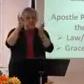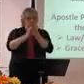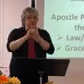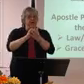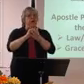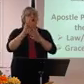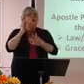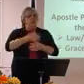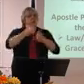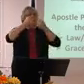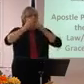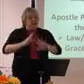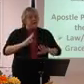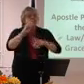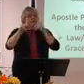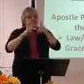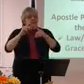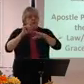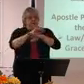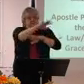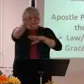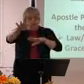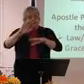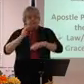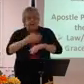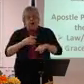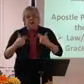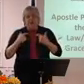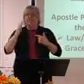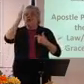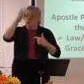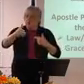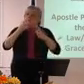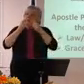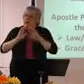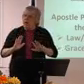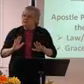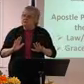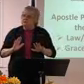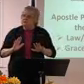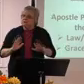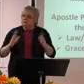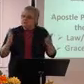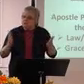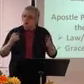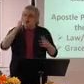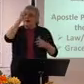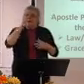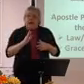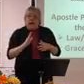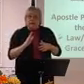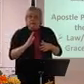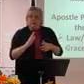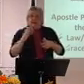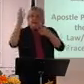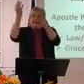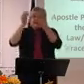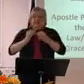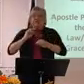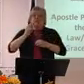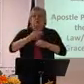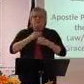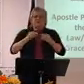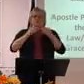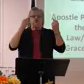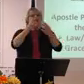as those who are influenced by our lives, they will be blessed. And so God gives us this